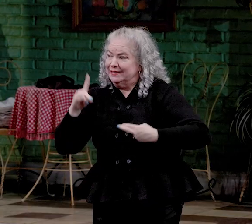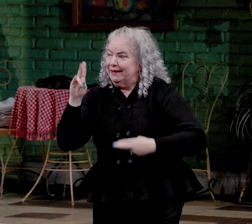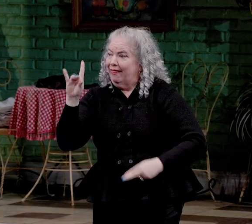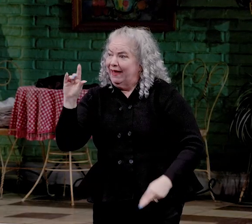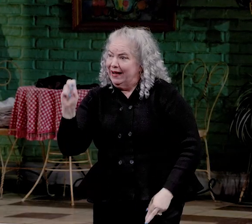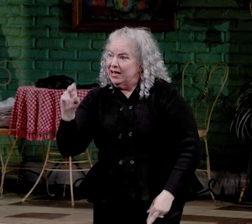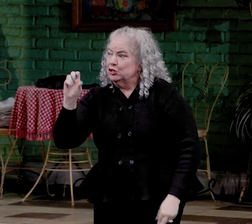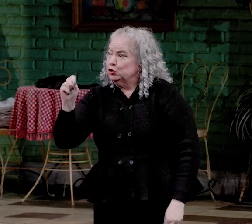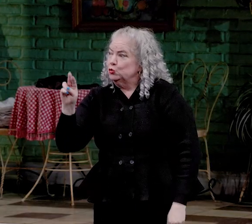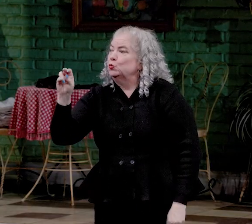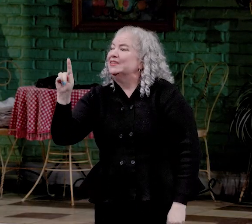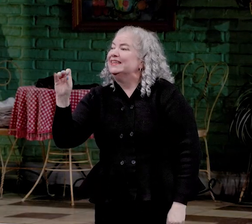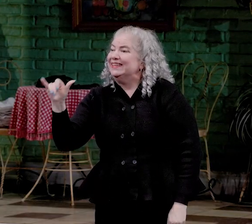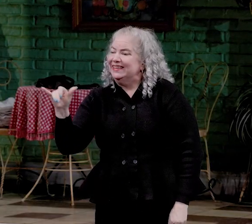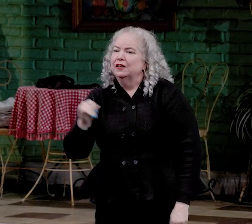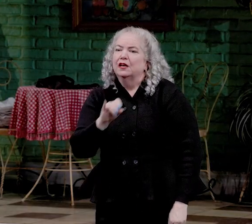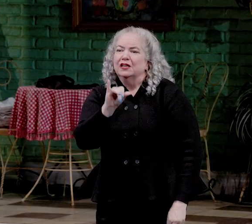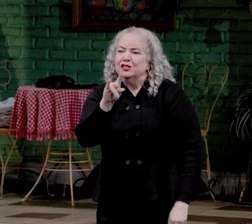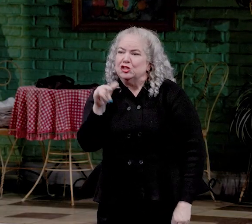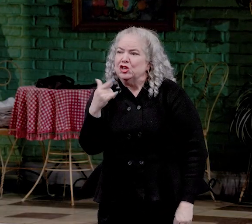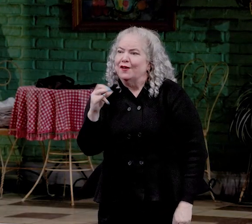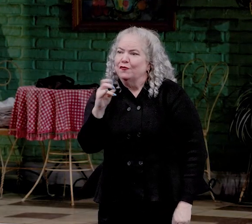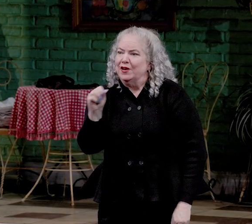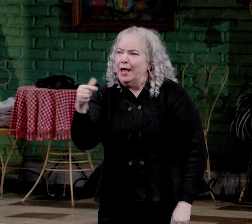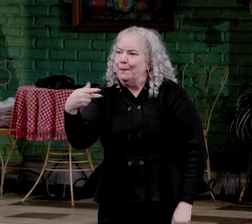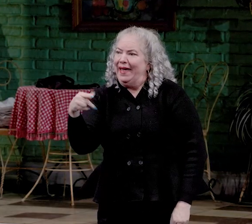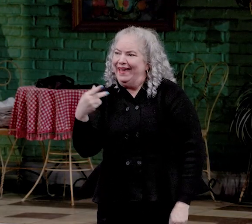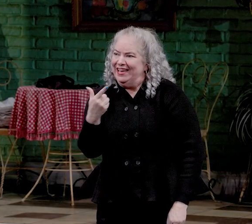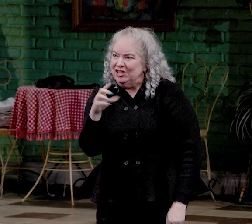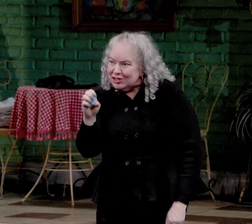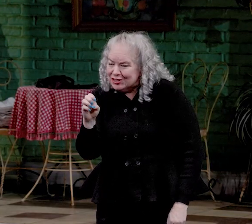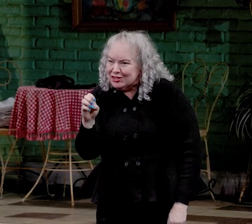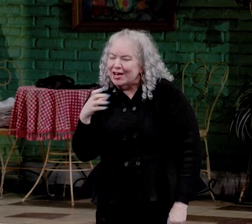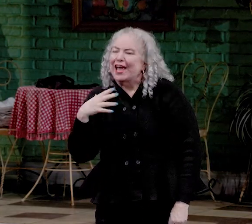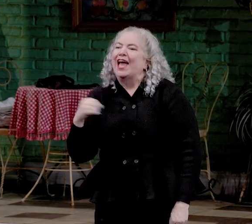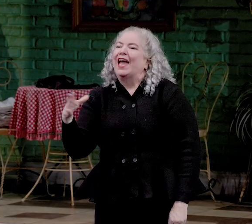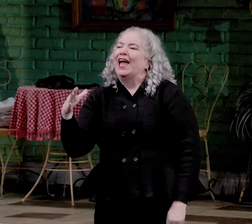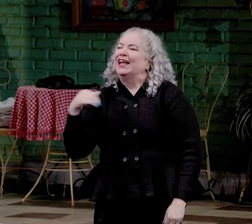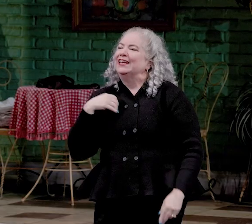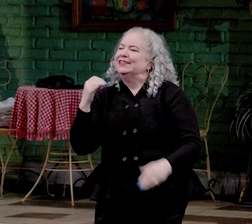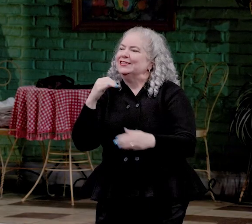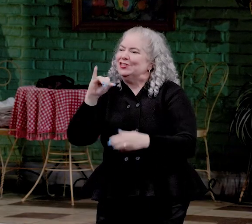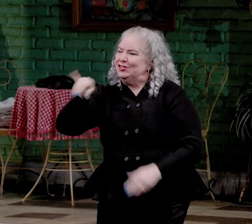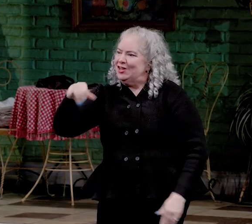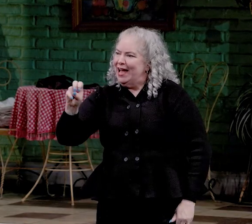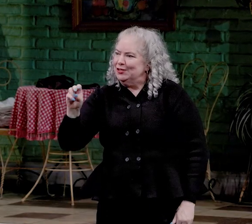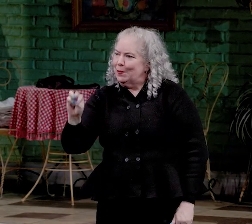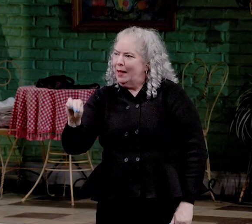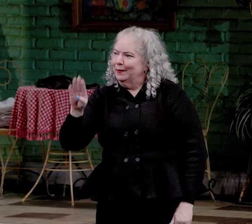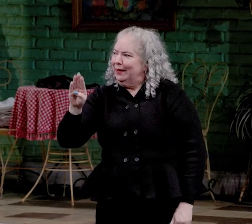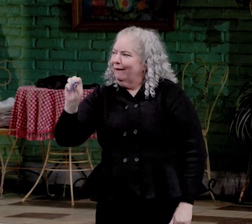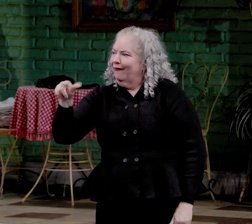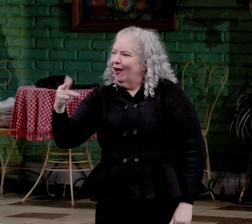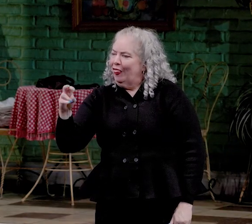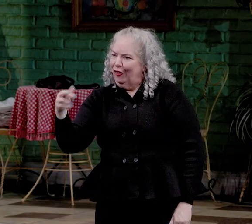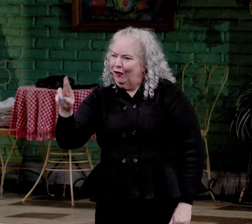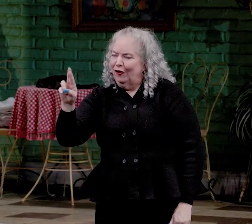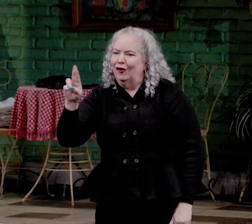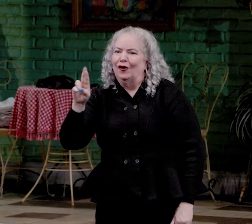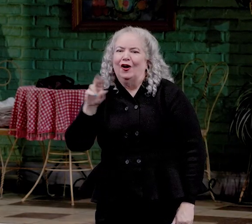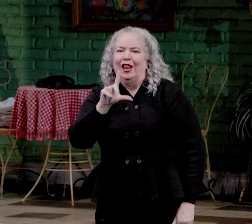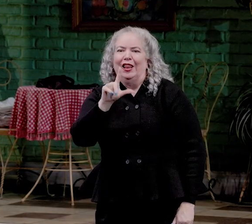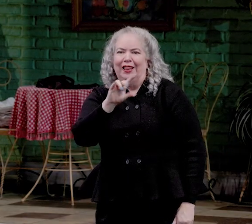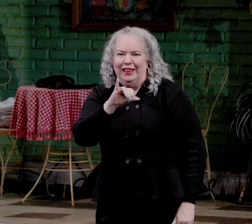Studi and Jeffrey L. Page, our resident director / associate producer, Jasmine B. Gunter, our interim